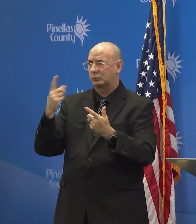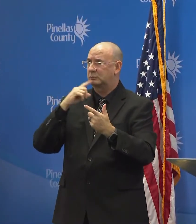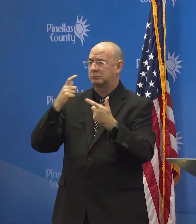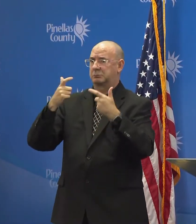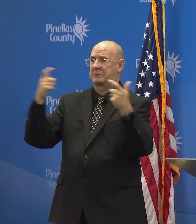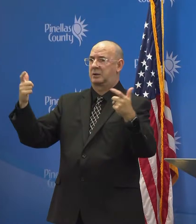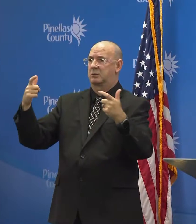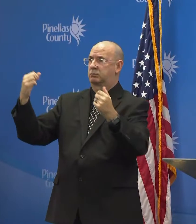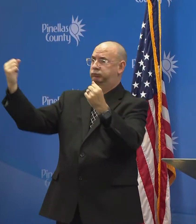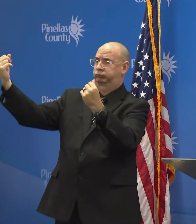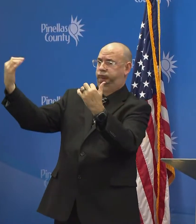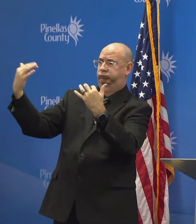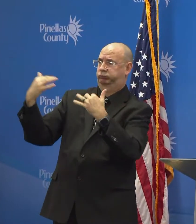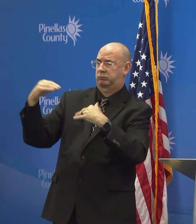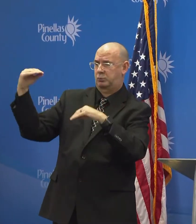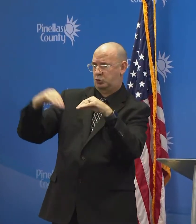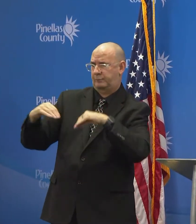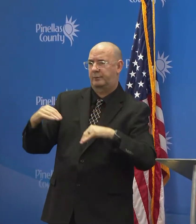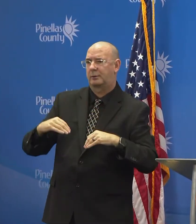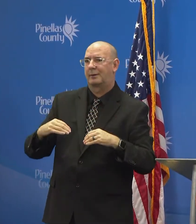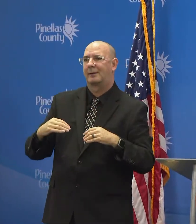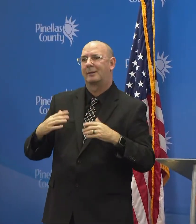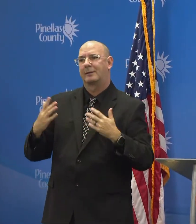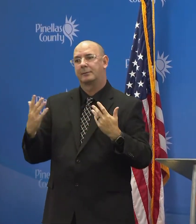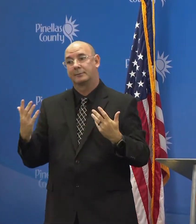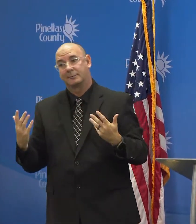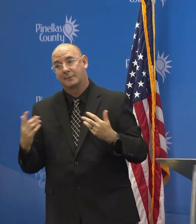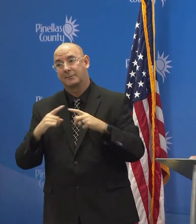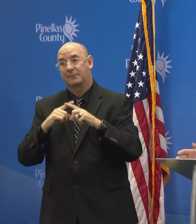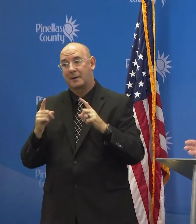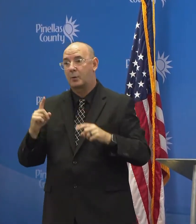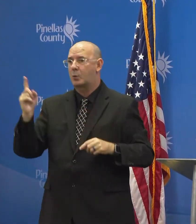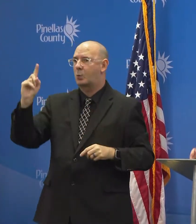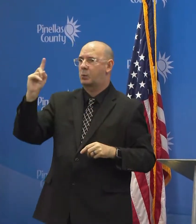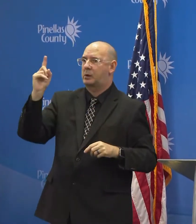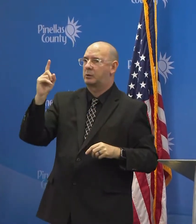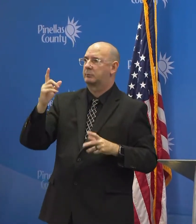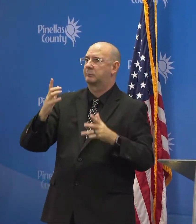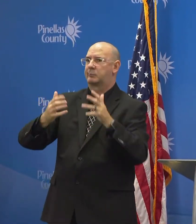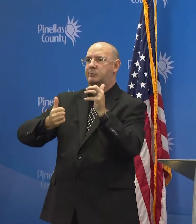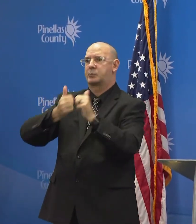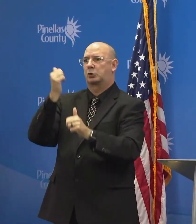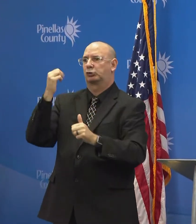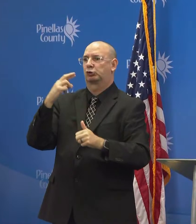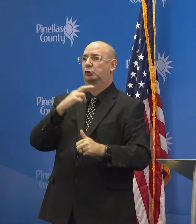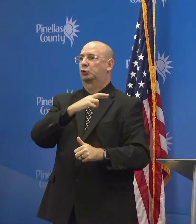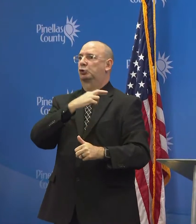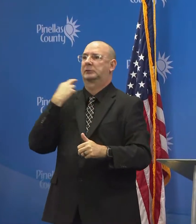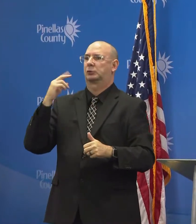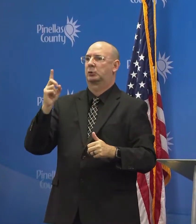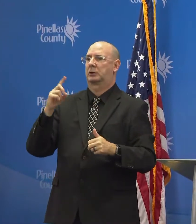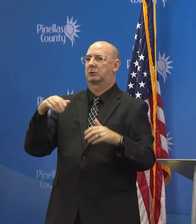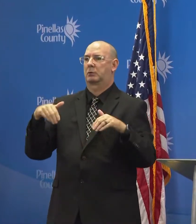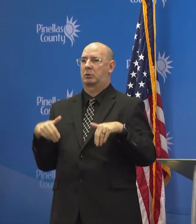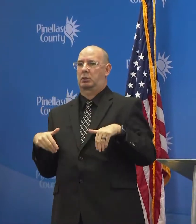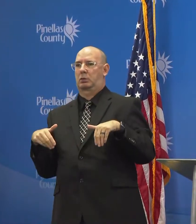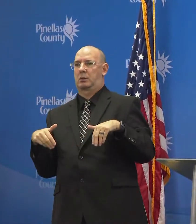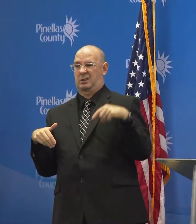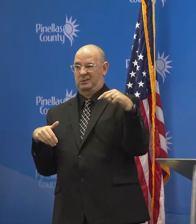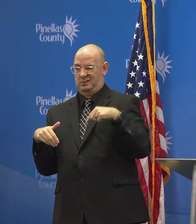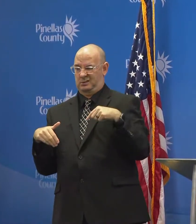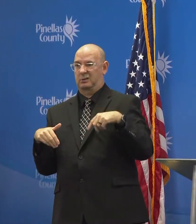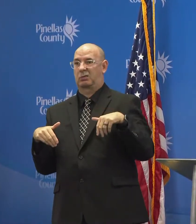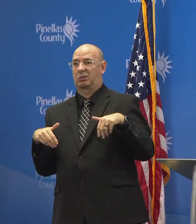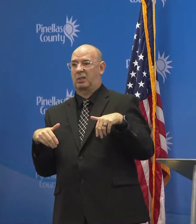somebody yesterday, complacency is our greatest enemy behind the storm. And our newest residents seem to